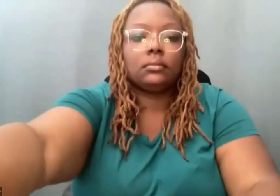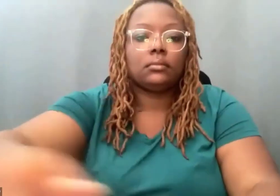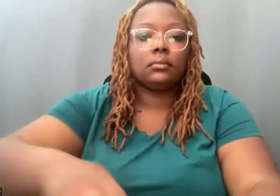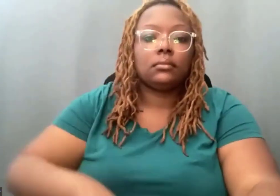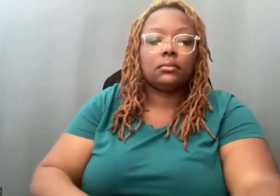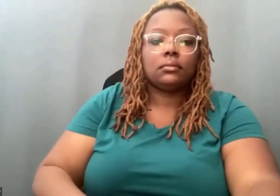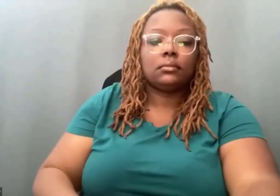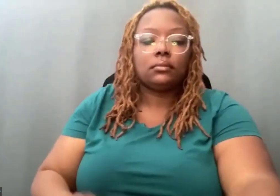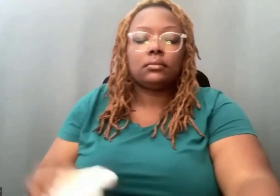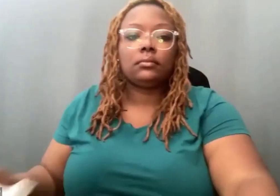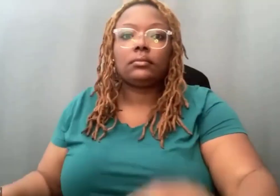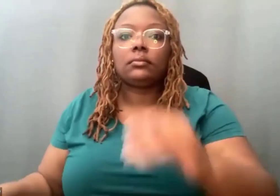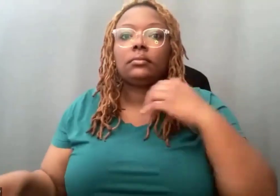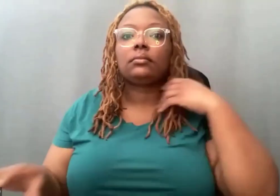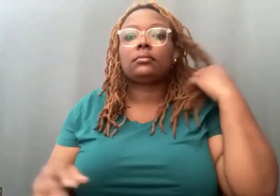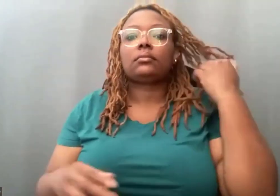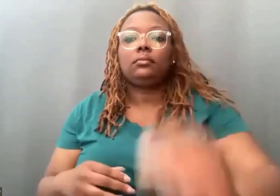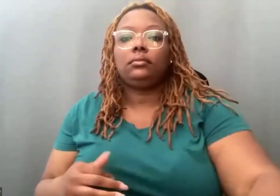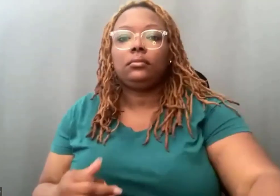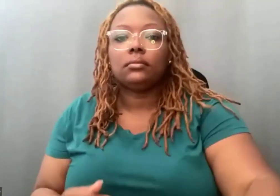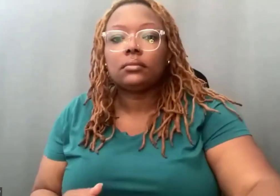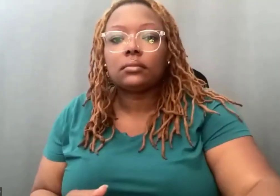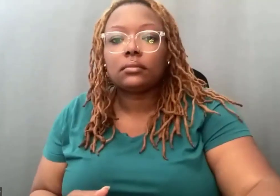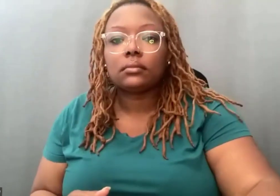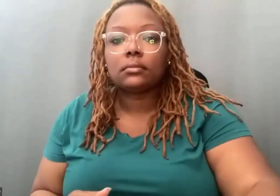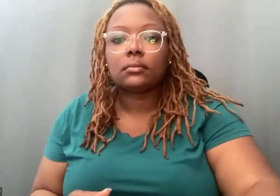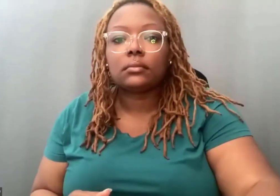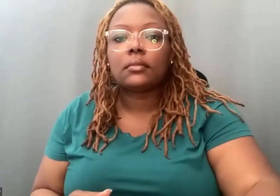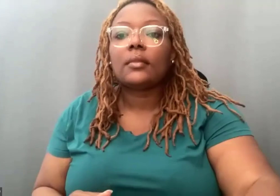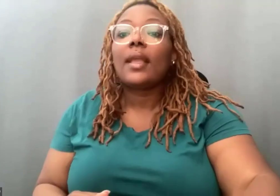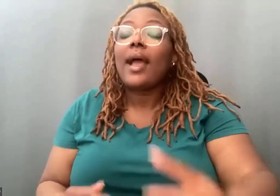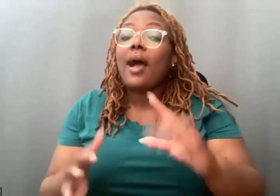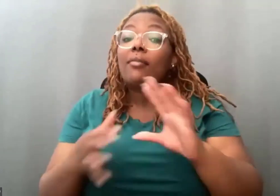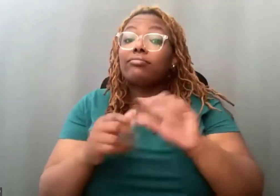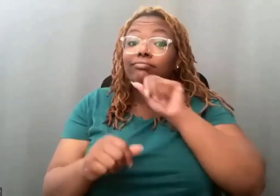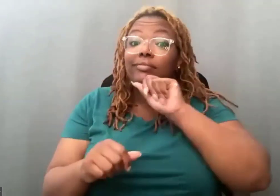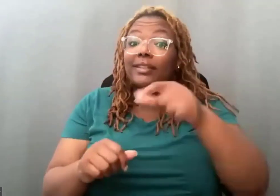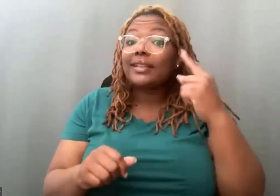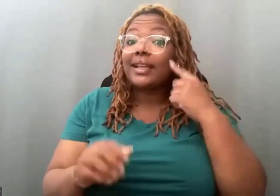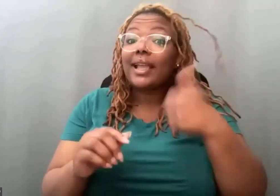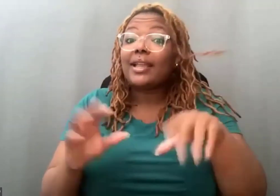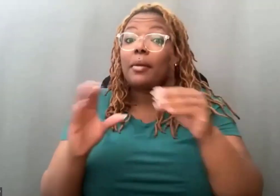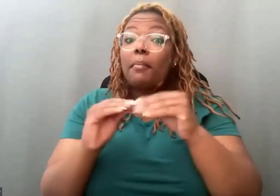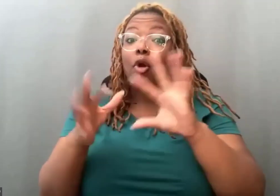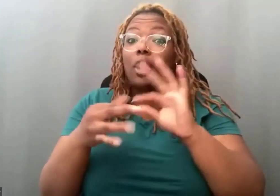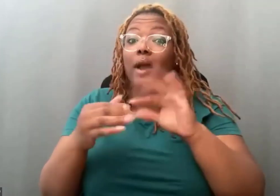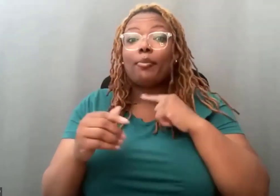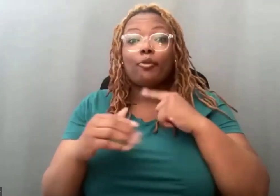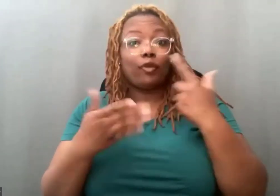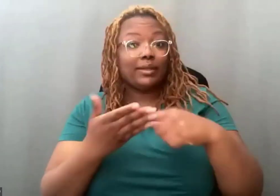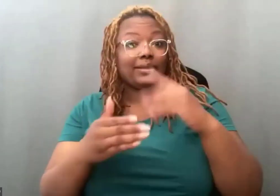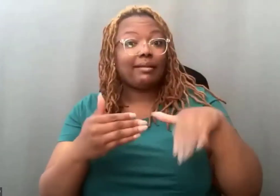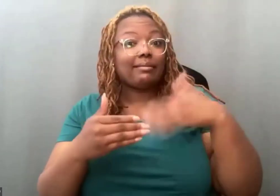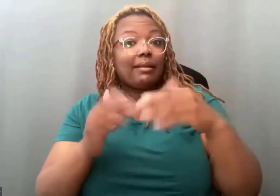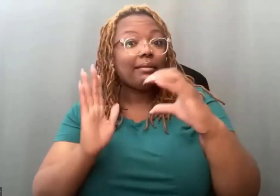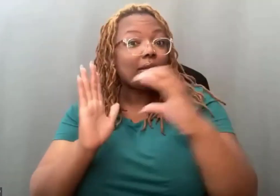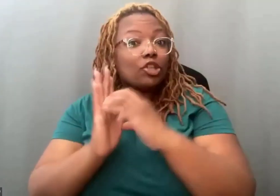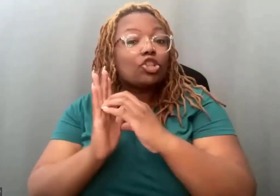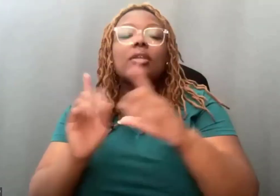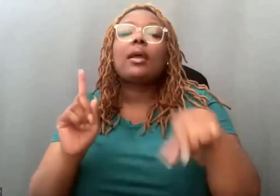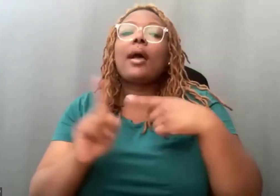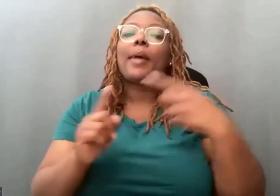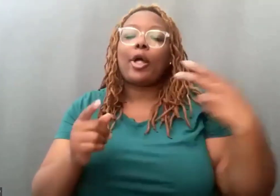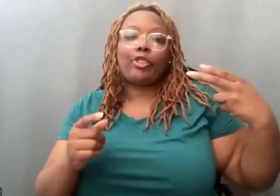Cheyenne. I would love to hear maybe one more comment before we move on to our next section about sort of